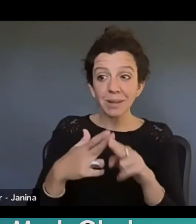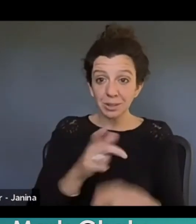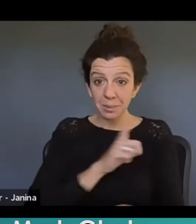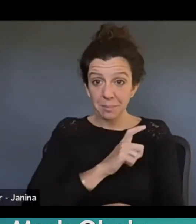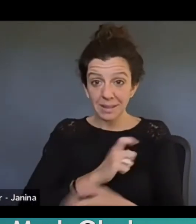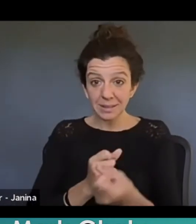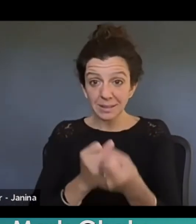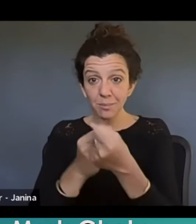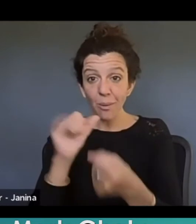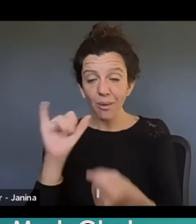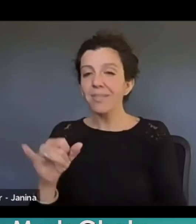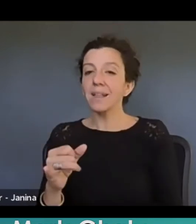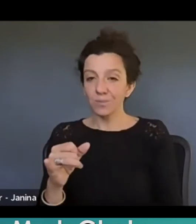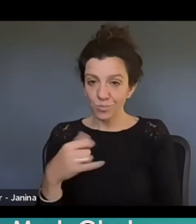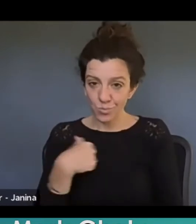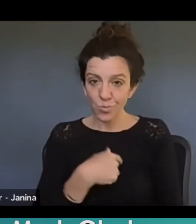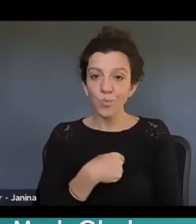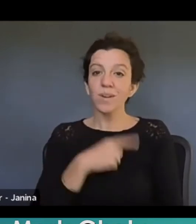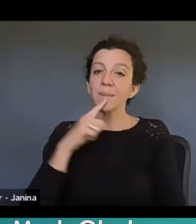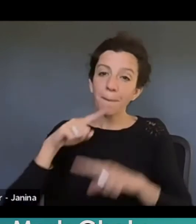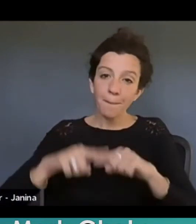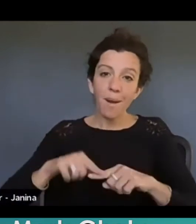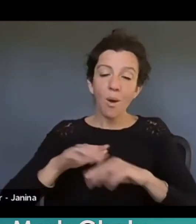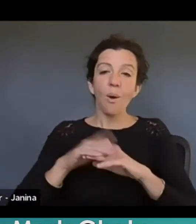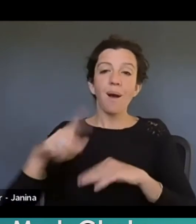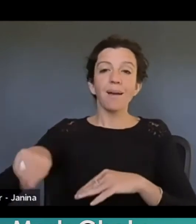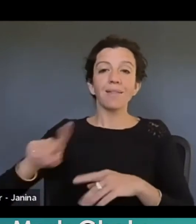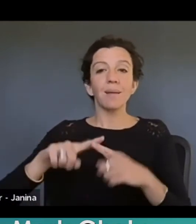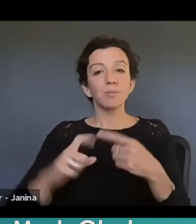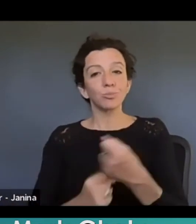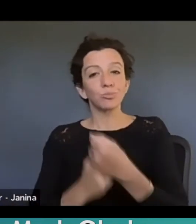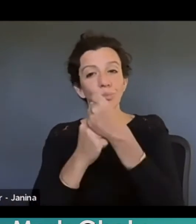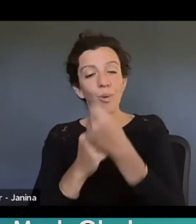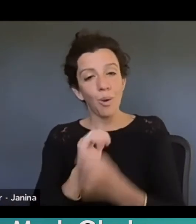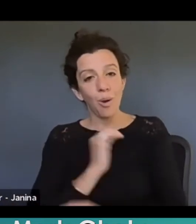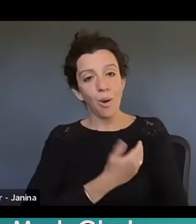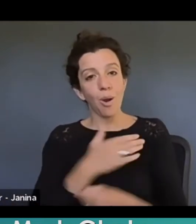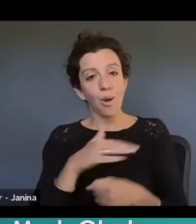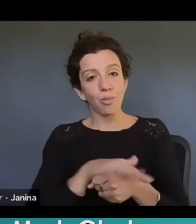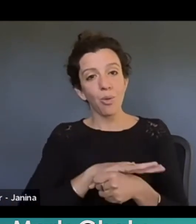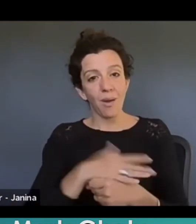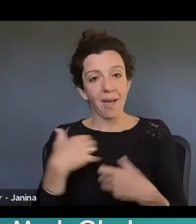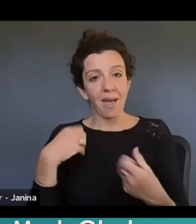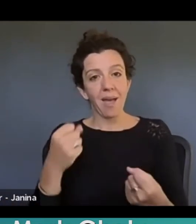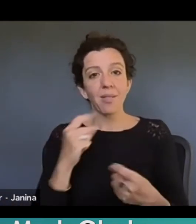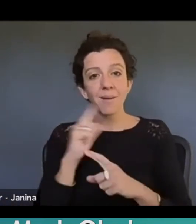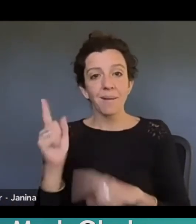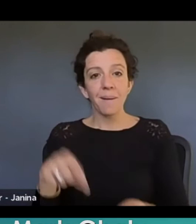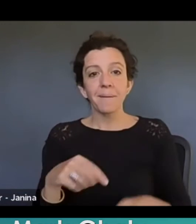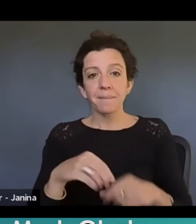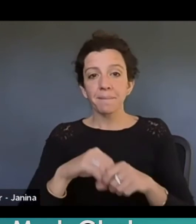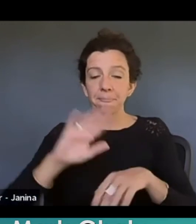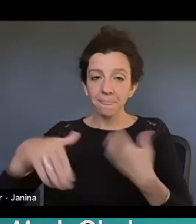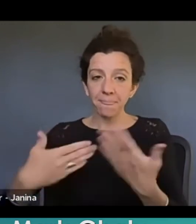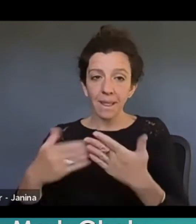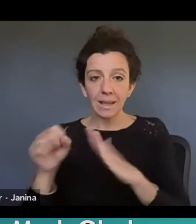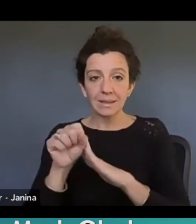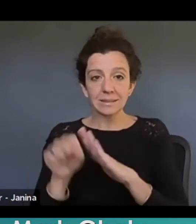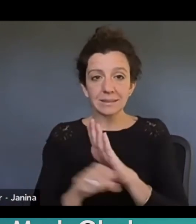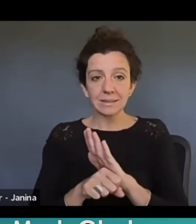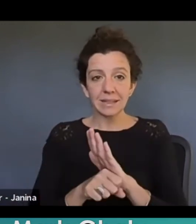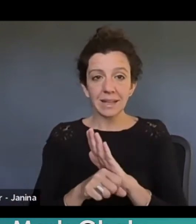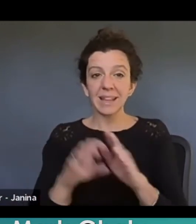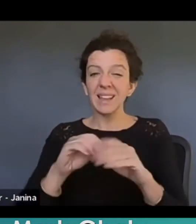head on, and we depend on our local partners to enforce those public health orders throughout the state, throughout our communities, not